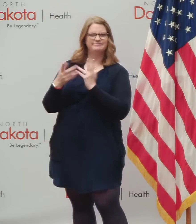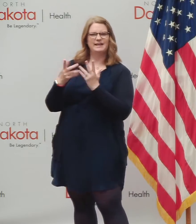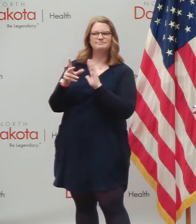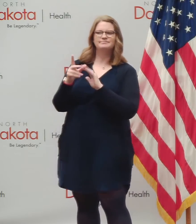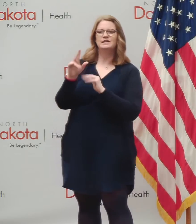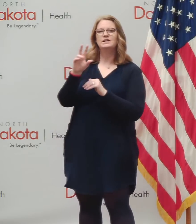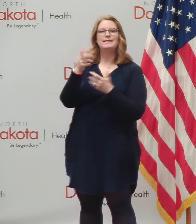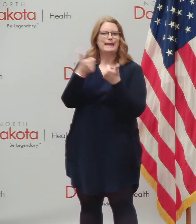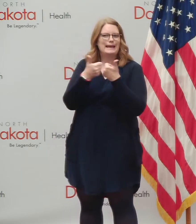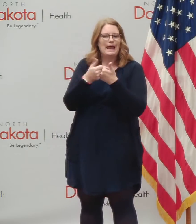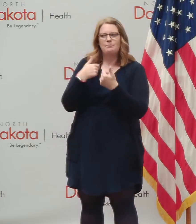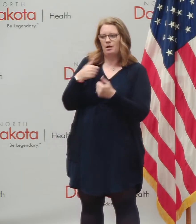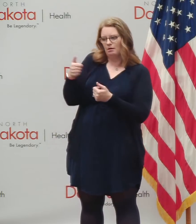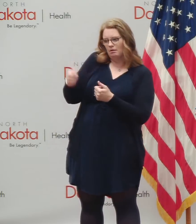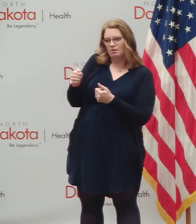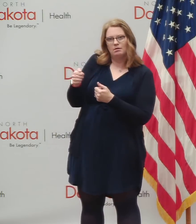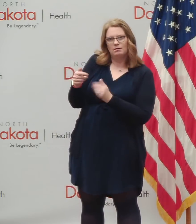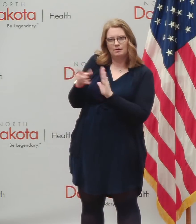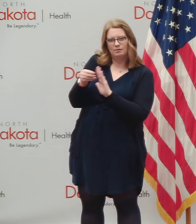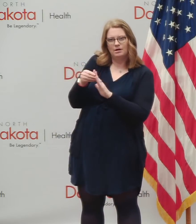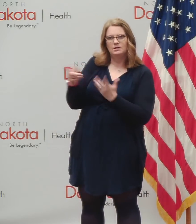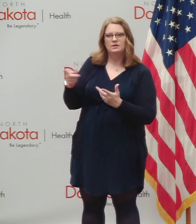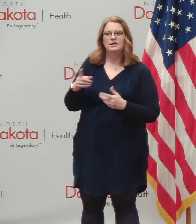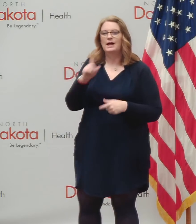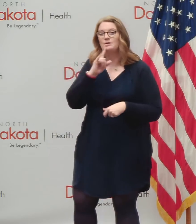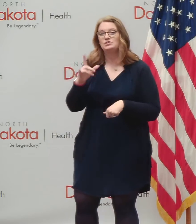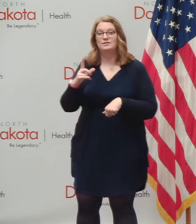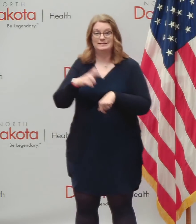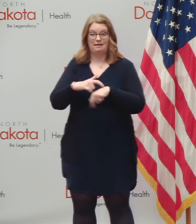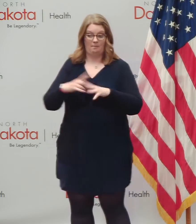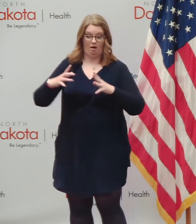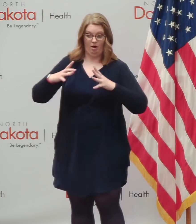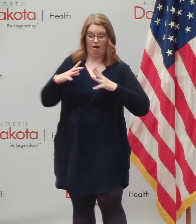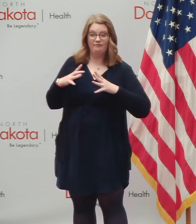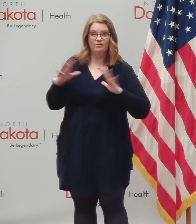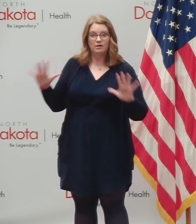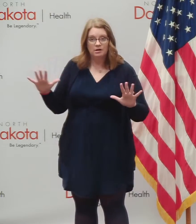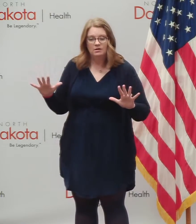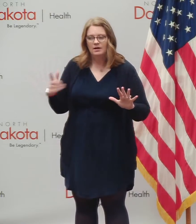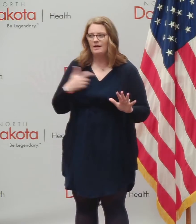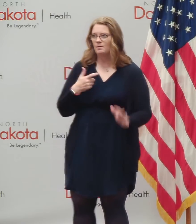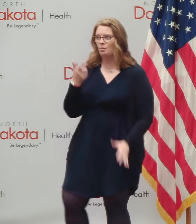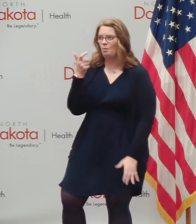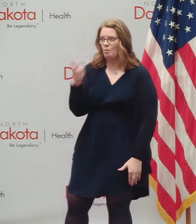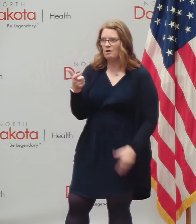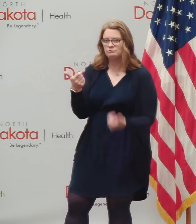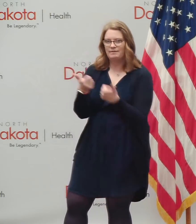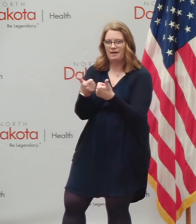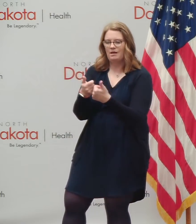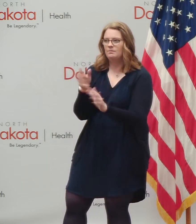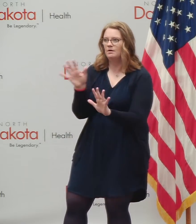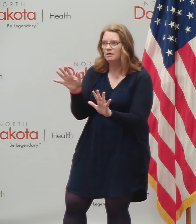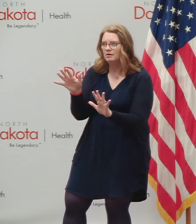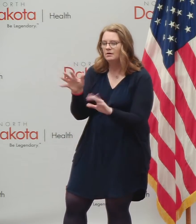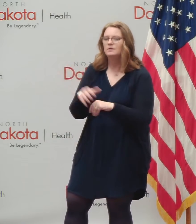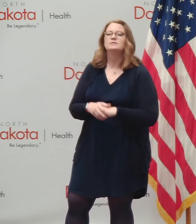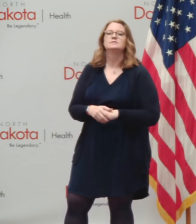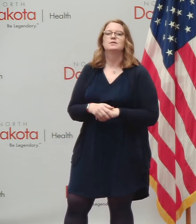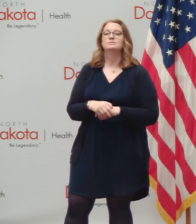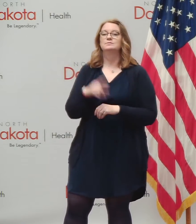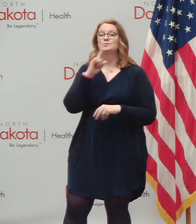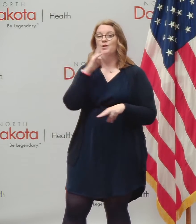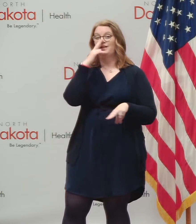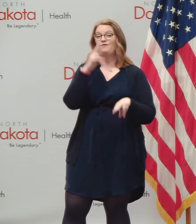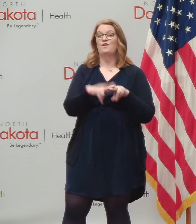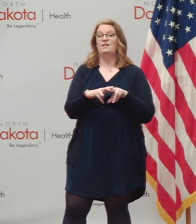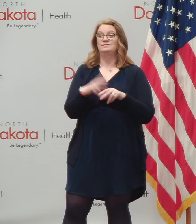was online for the first time in 7 months, and I made it to be able to watch the game that night, and so it was pretty fun